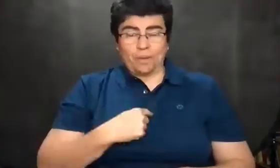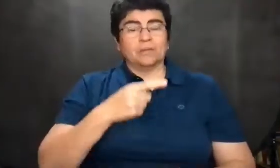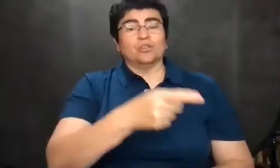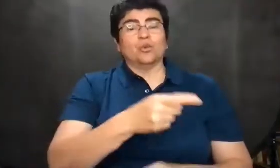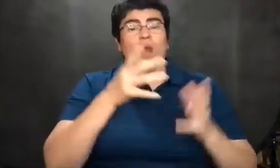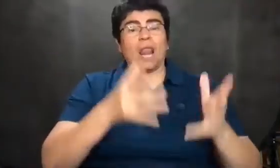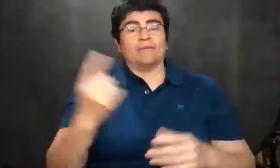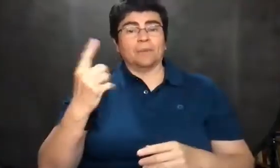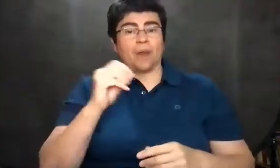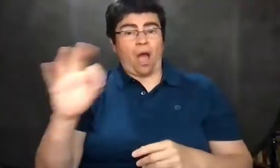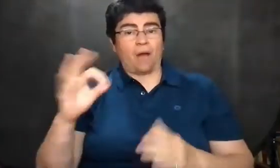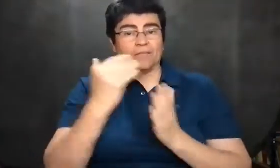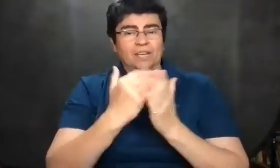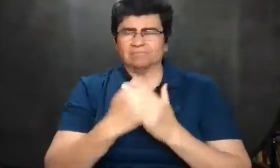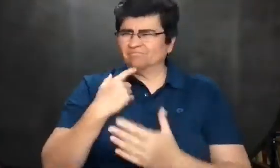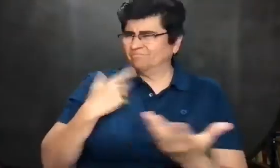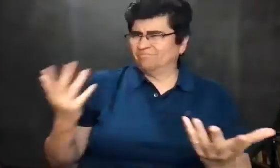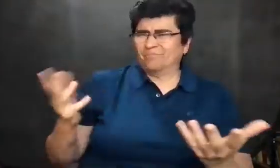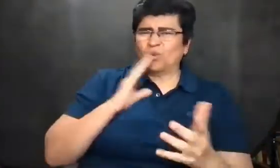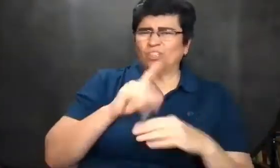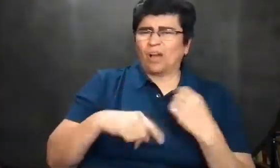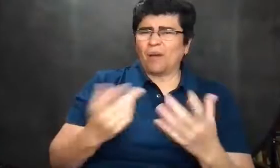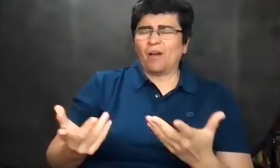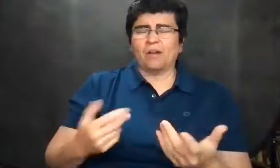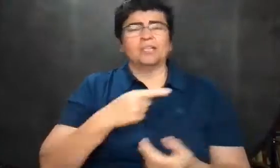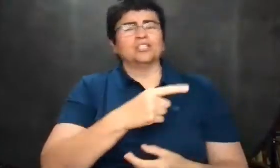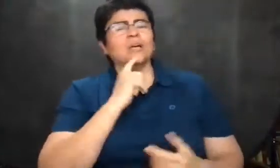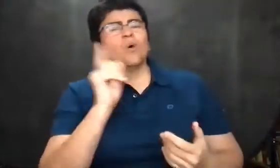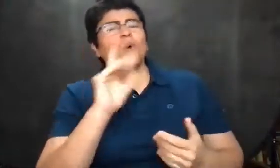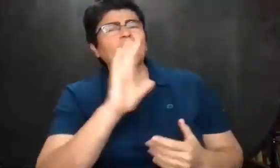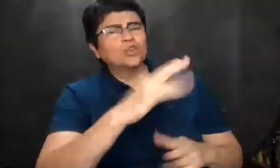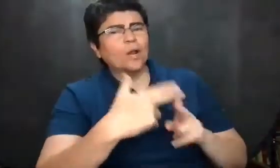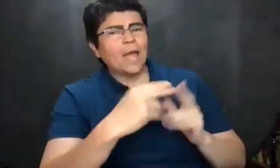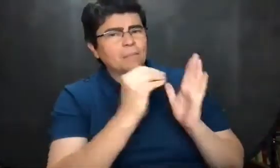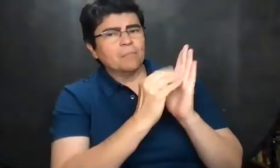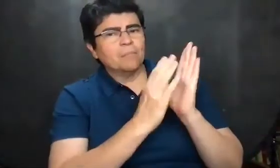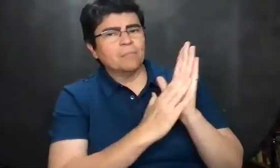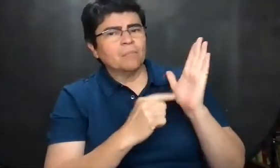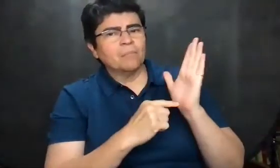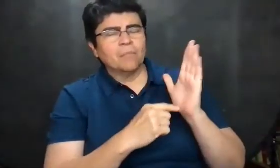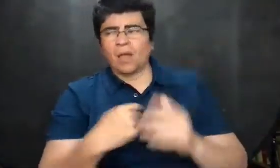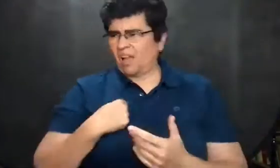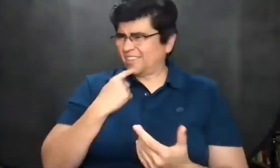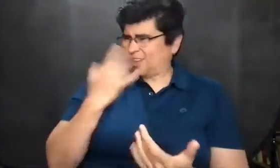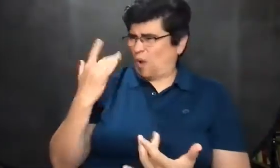off the list. I said, what are you talking about? She said, well, where are you on that list? And I said, well, why should I be on the list? And she